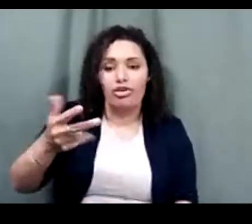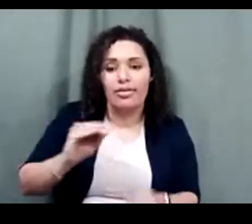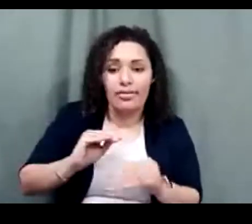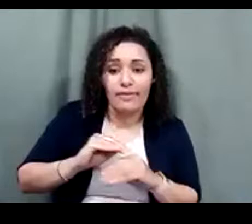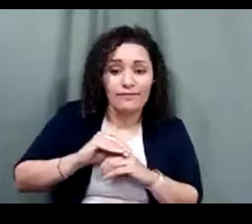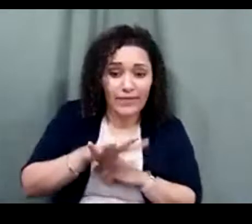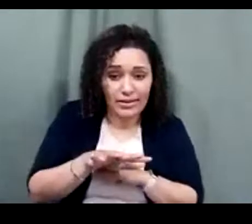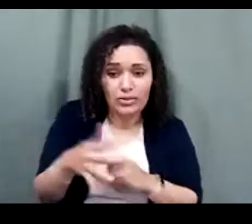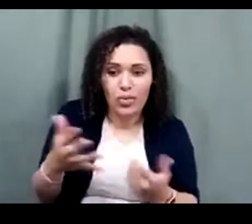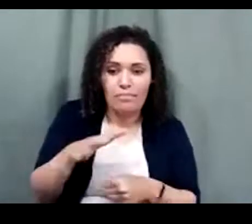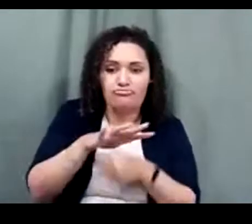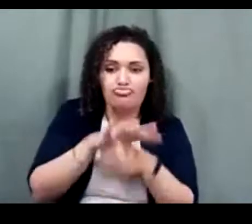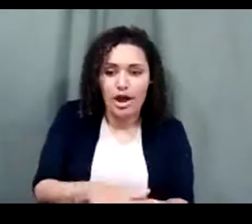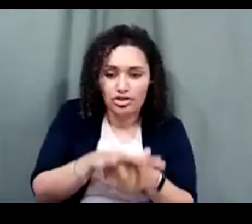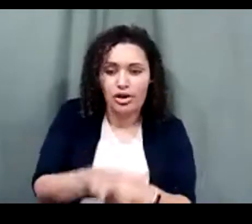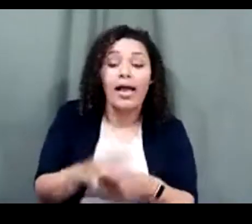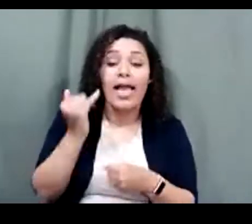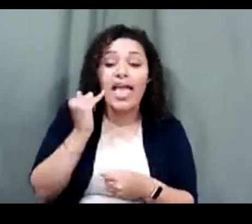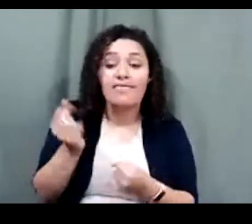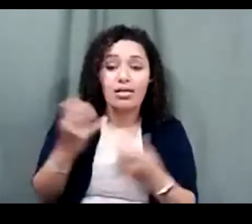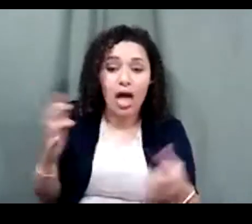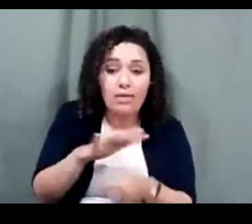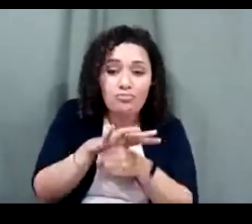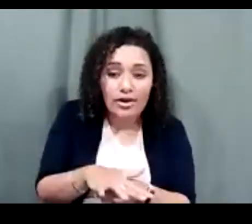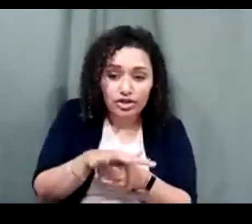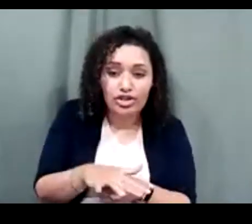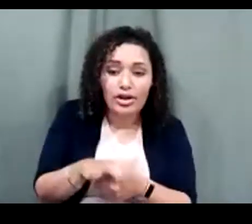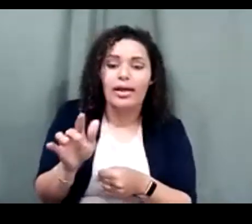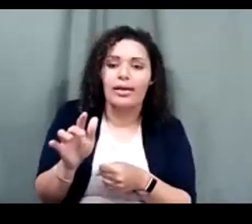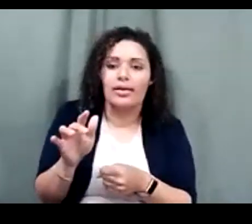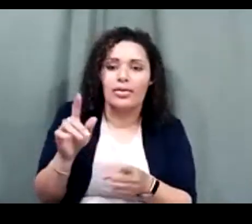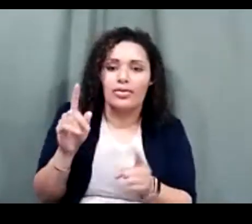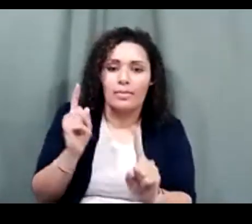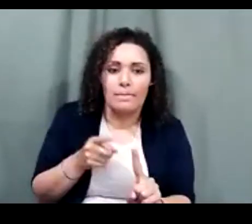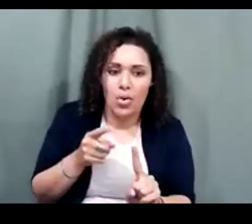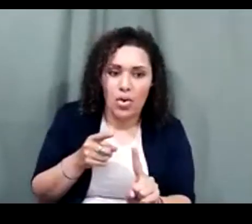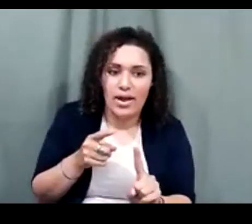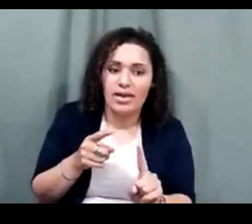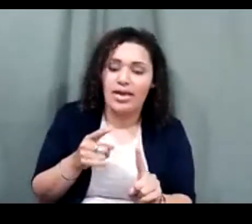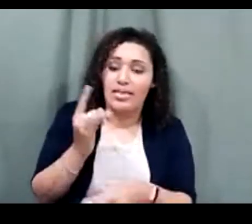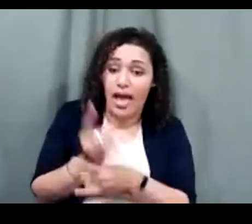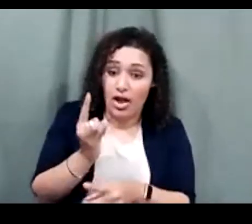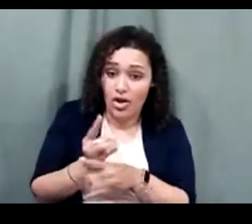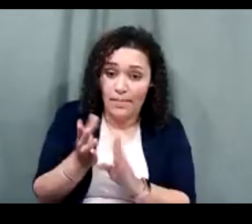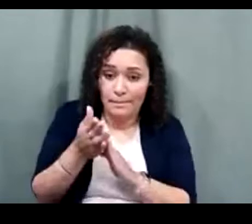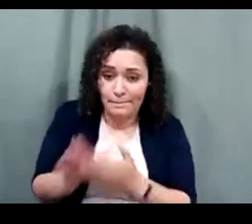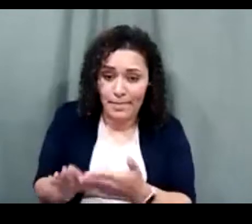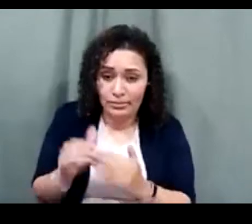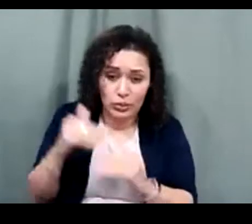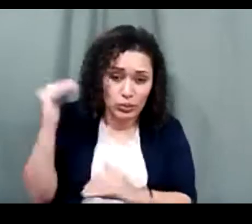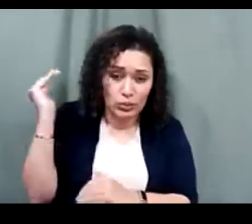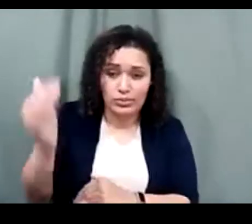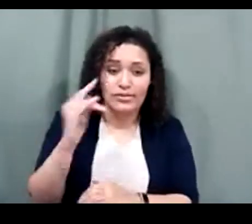So if they're in an environment with a lot of pressure, the point at which the alcohol will become too much for the